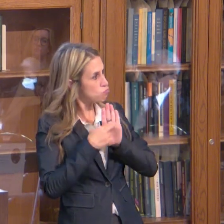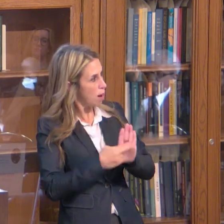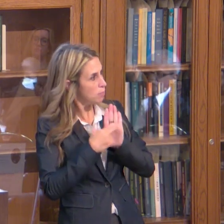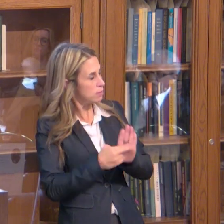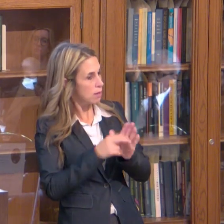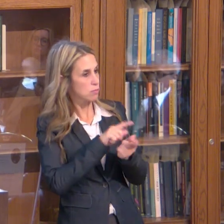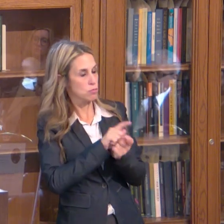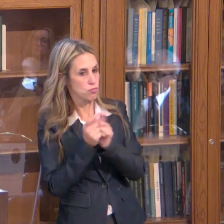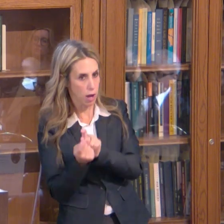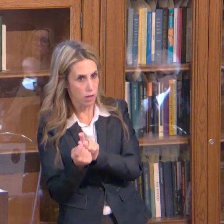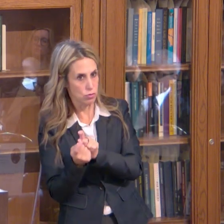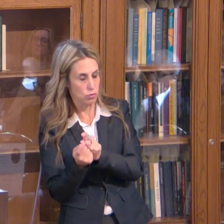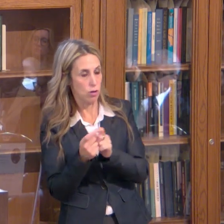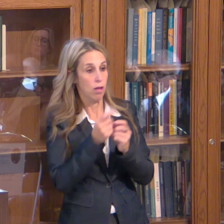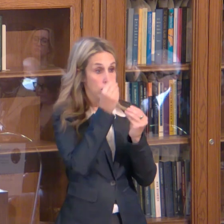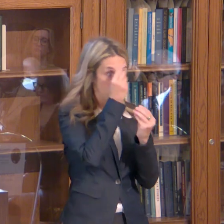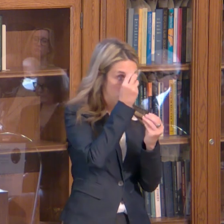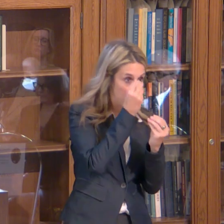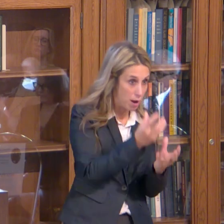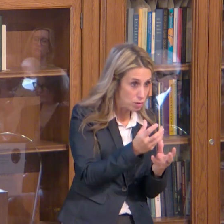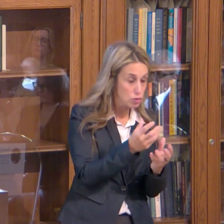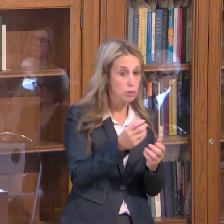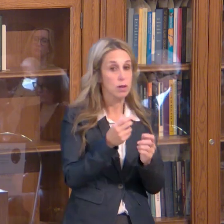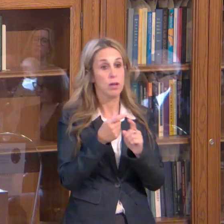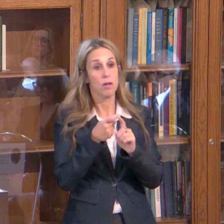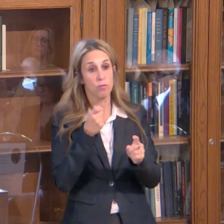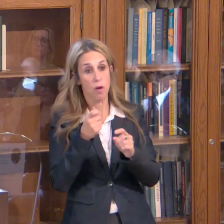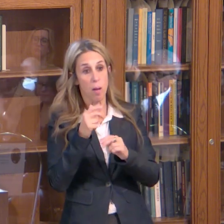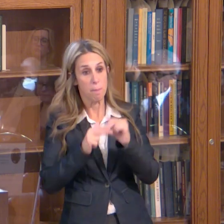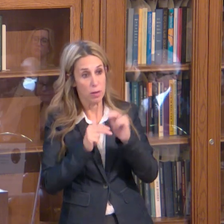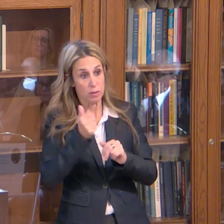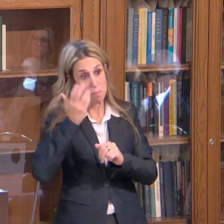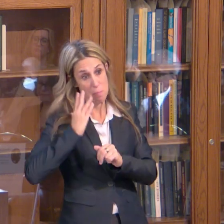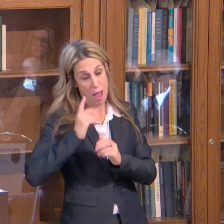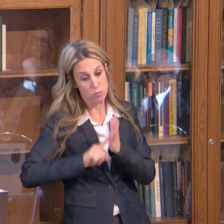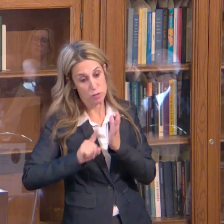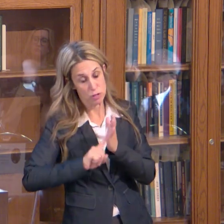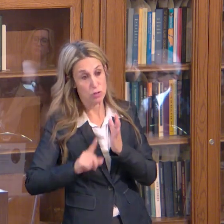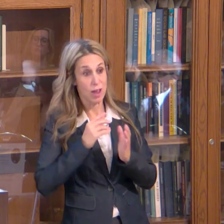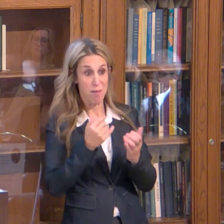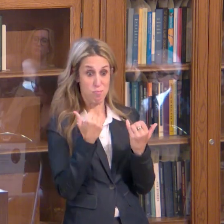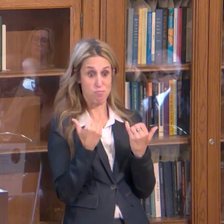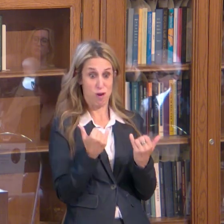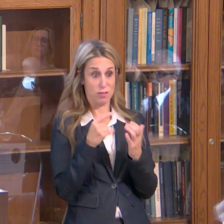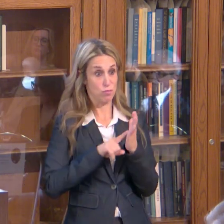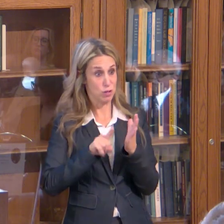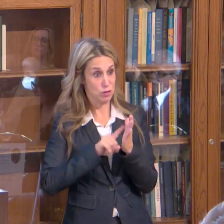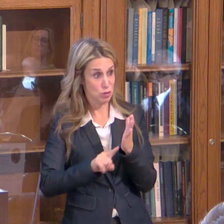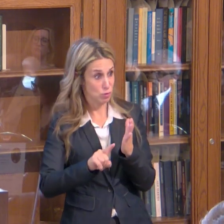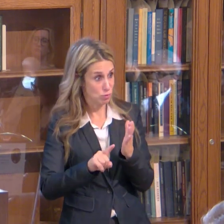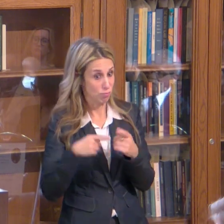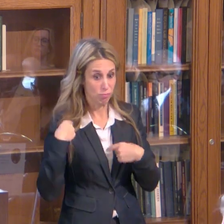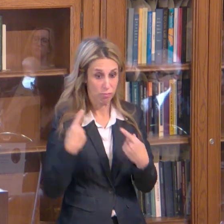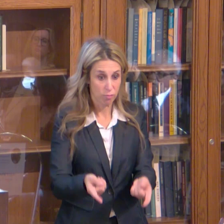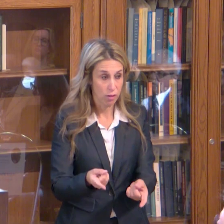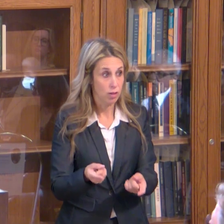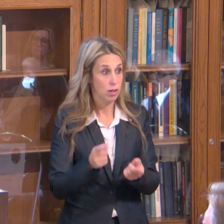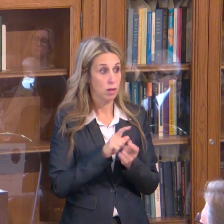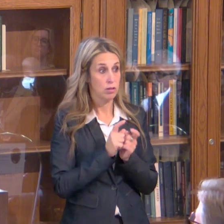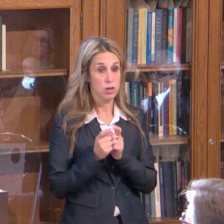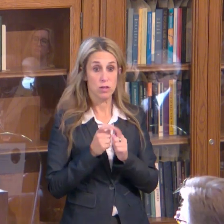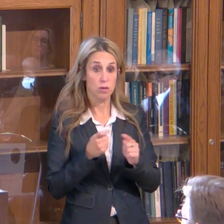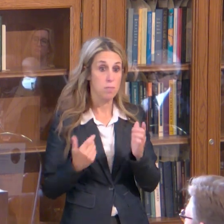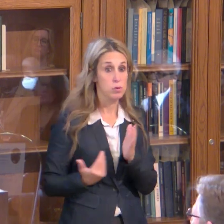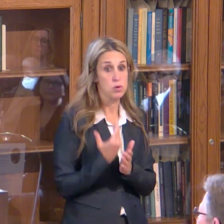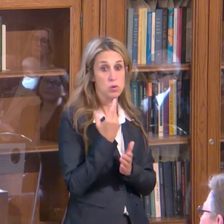the content change from building upon past research and present research change from adding new